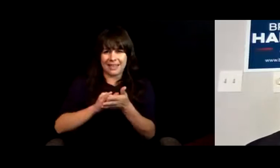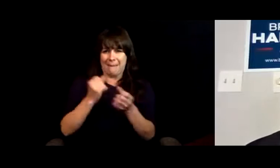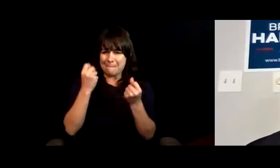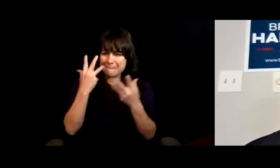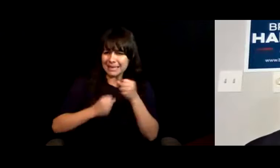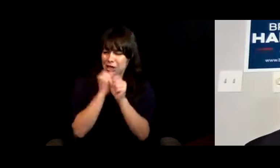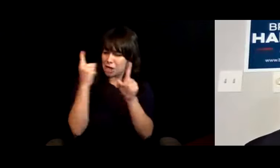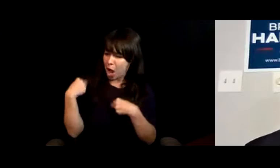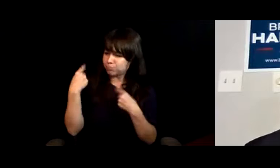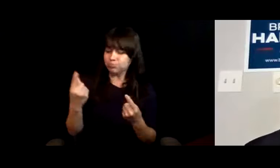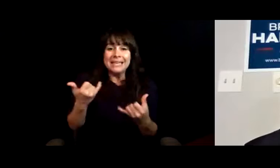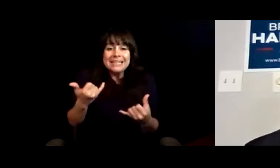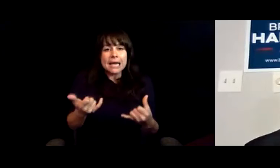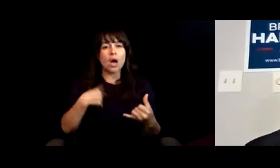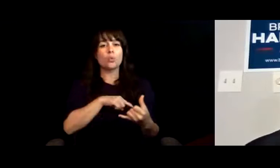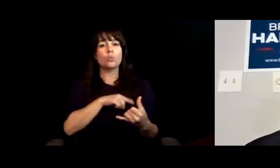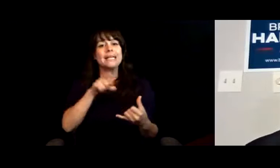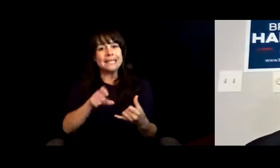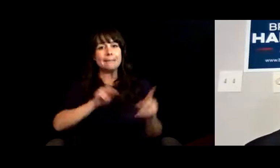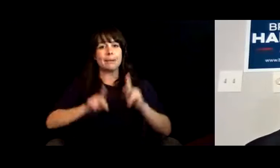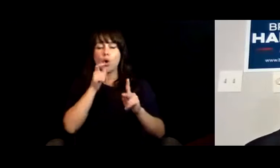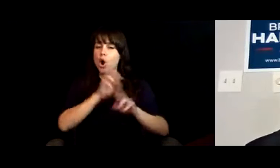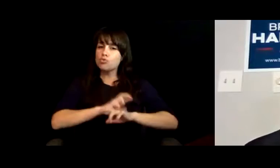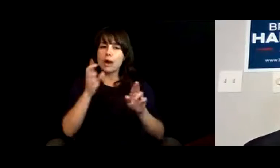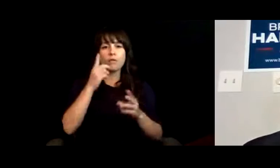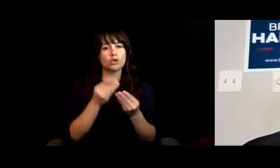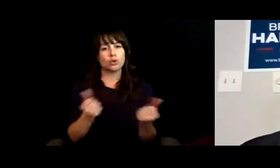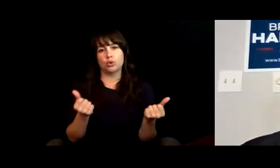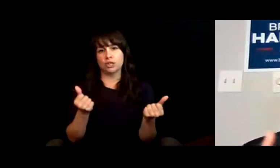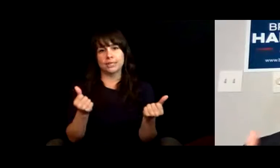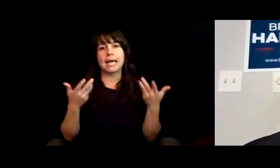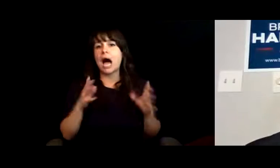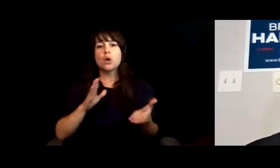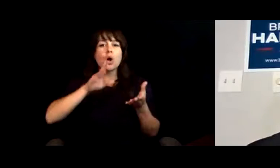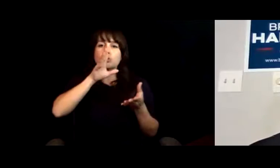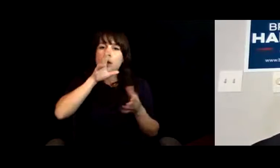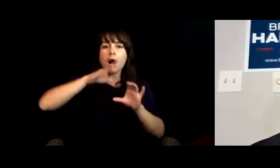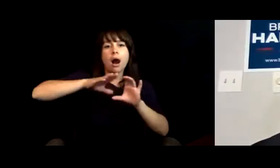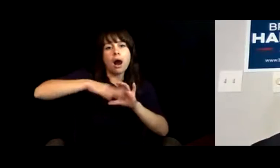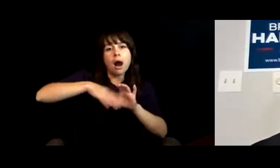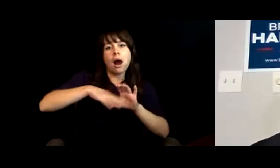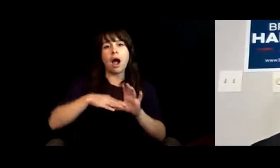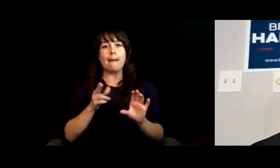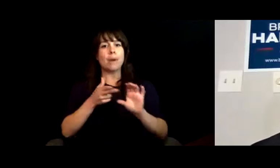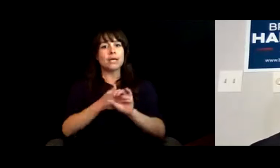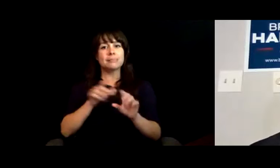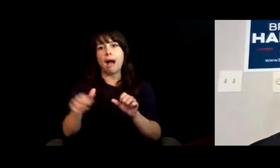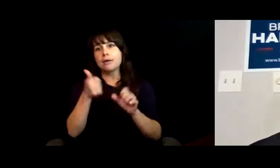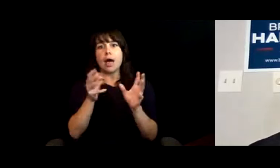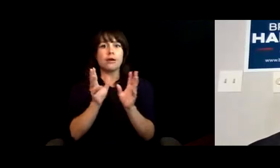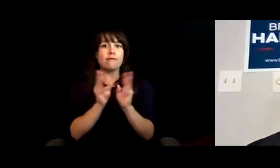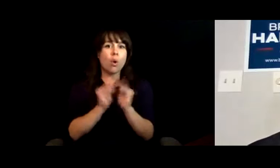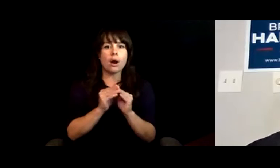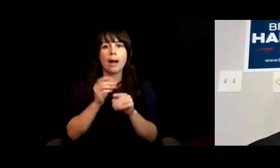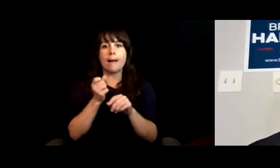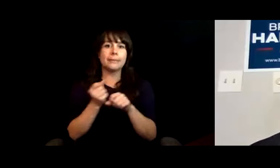some solutions-based people to get these done. We shouldn't still be talking about this. I don't want to be participating in another forum in another year where we're still talking